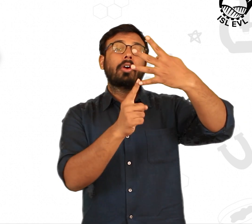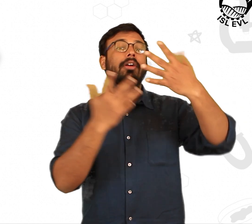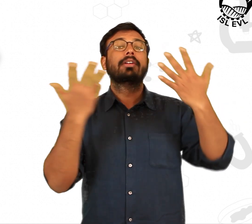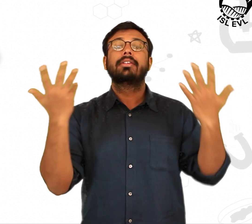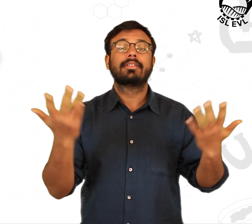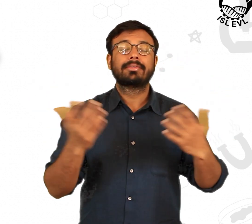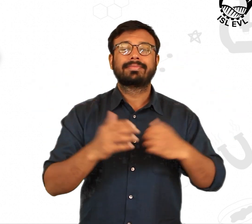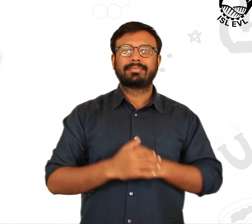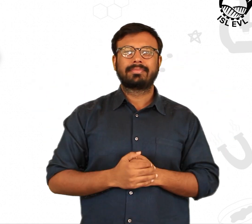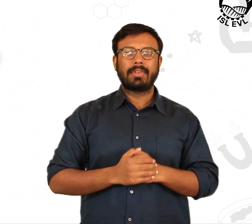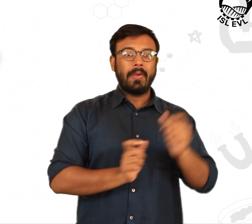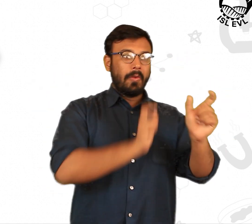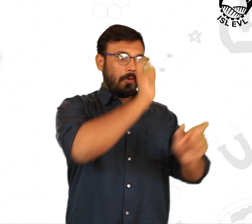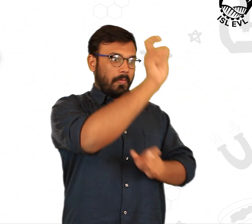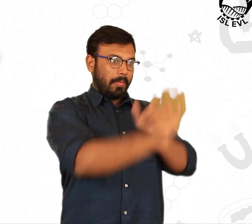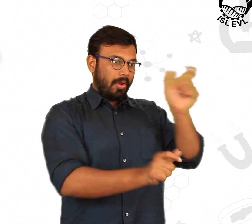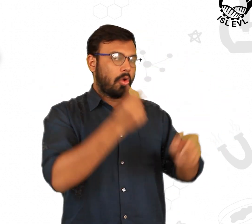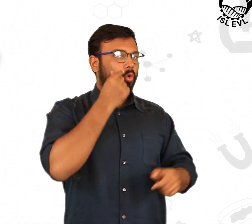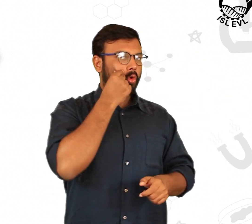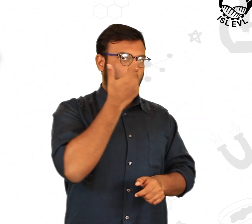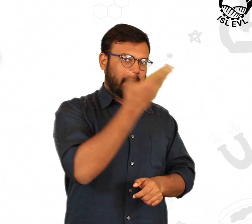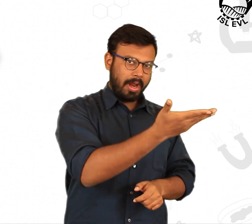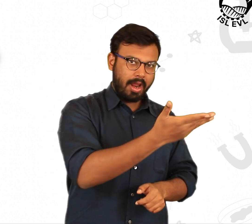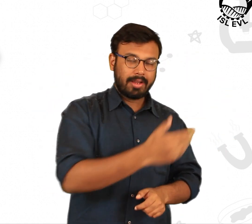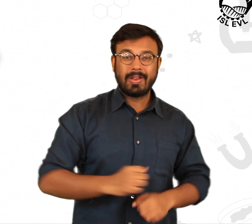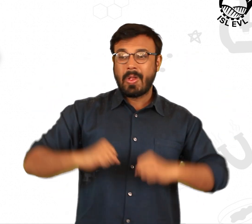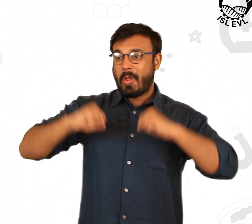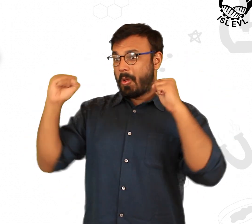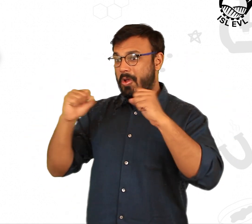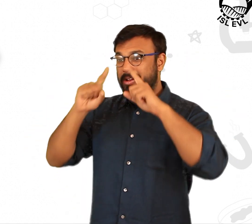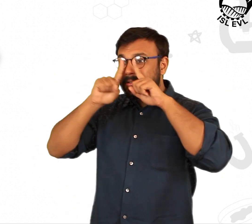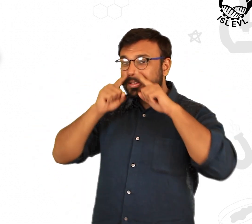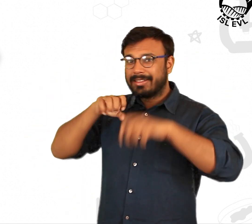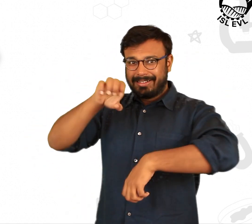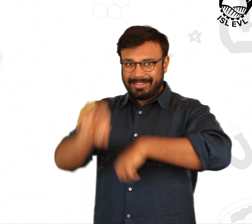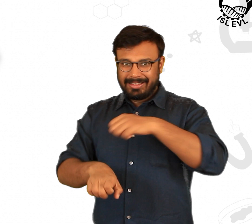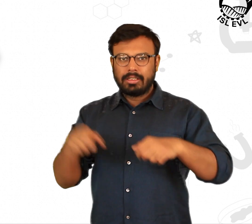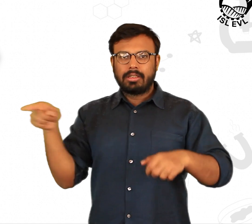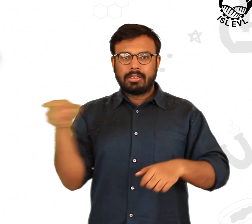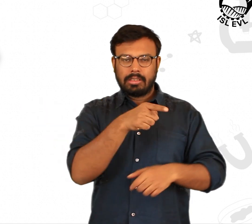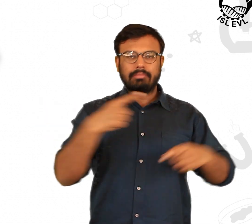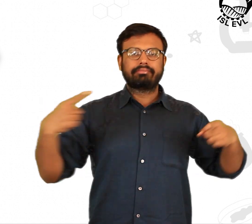Then there are retaliatory killings, which means the human and wildlife conflict. For example,